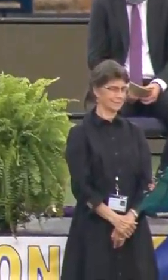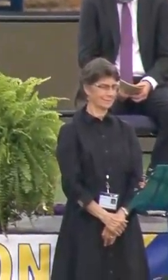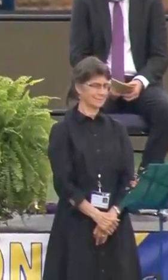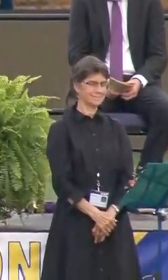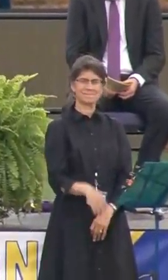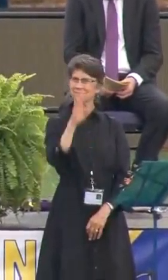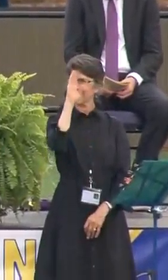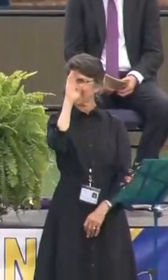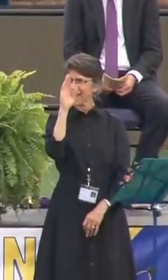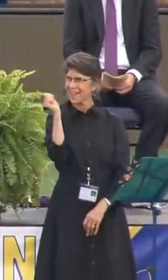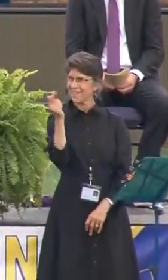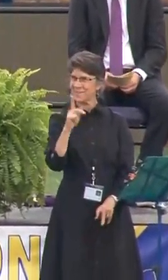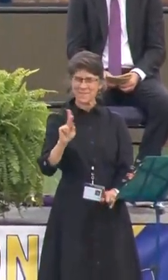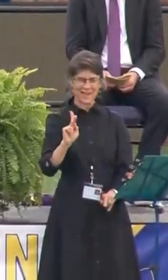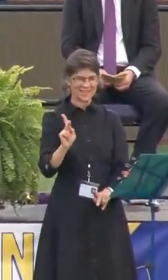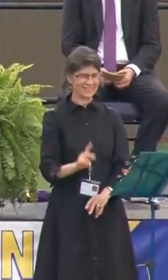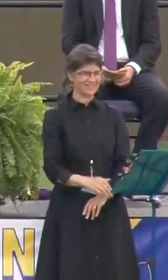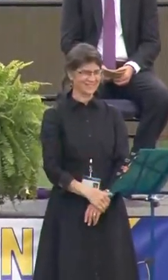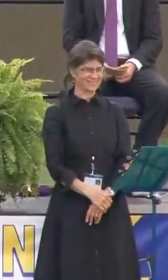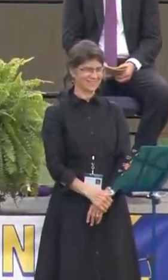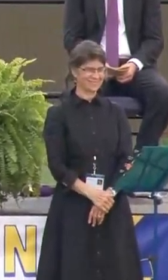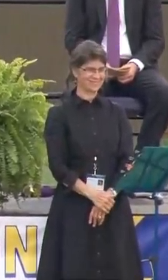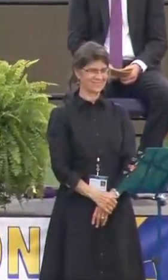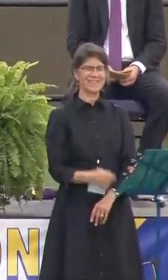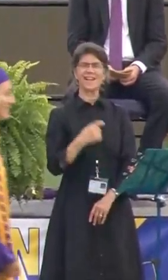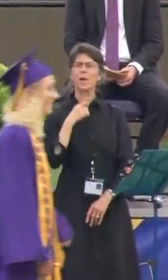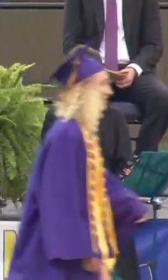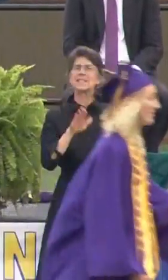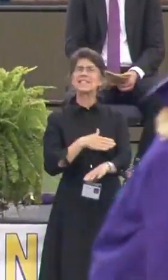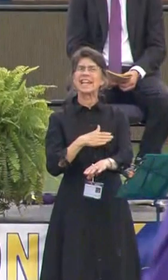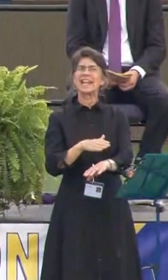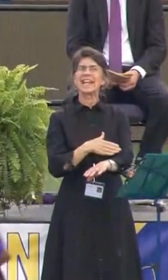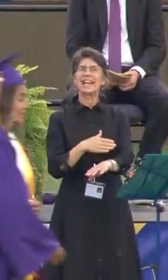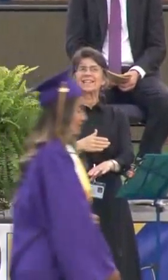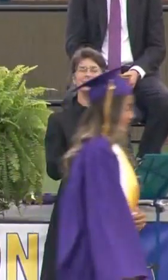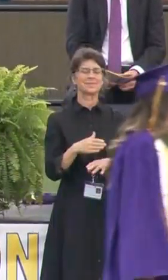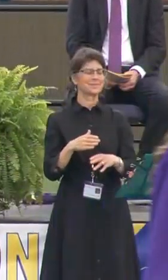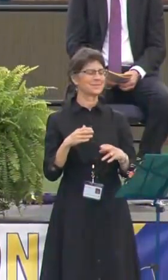Hello, my name is Desiree, and I'll be singing Rise Up.